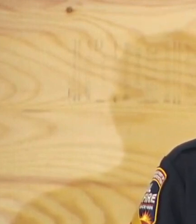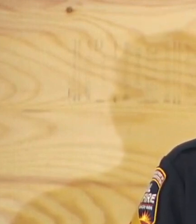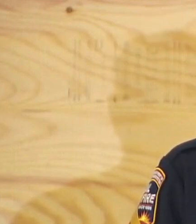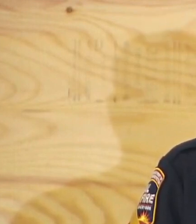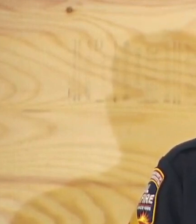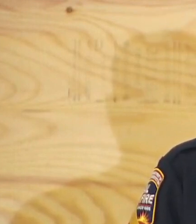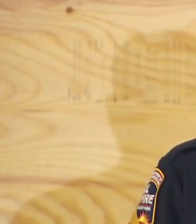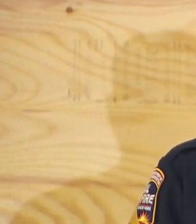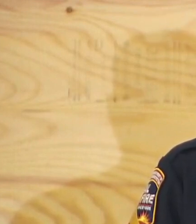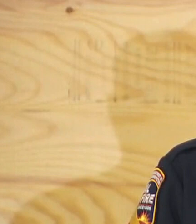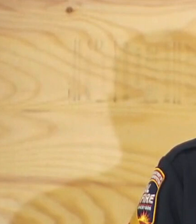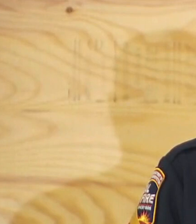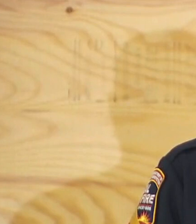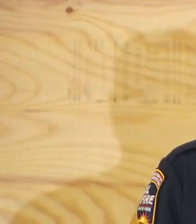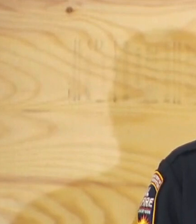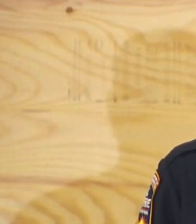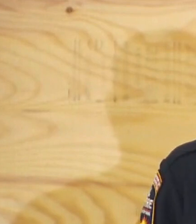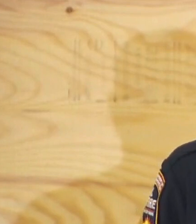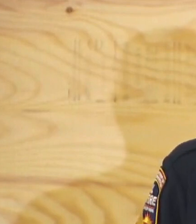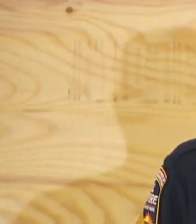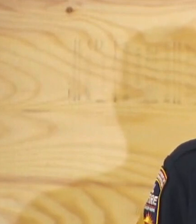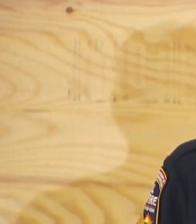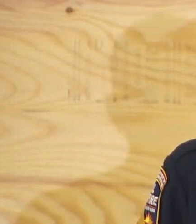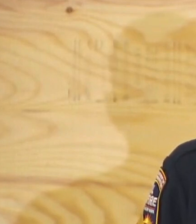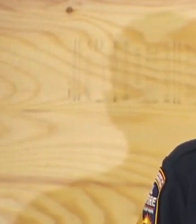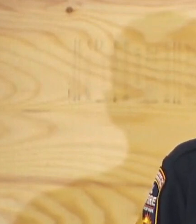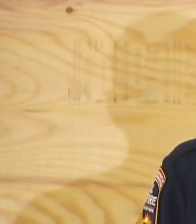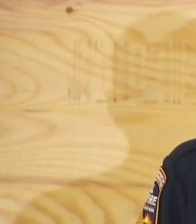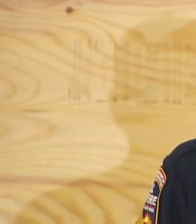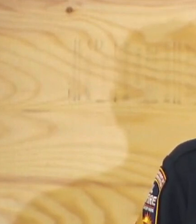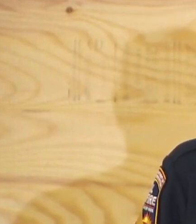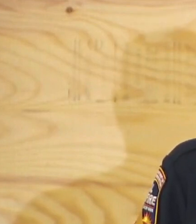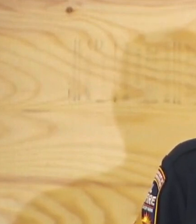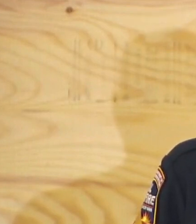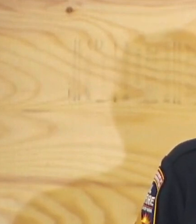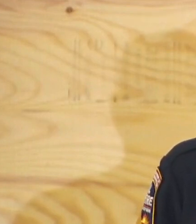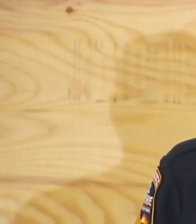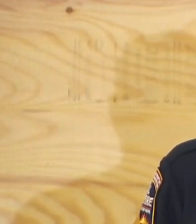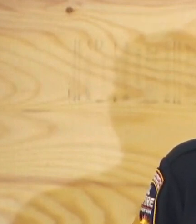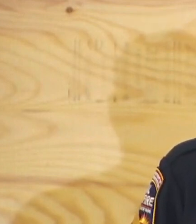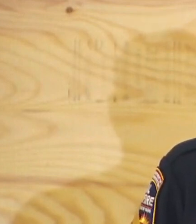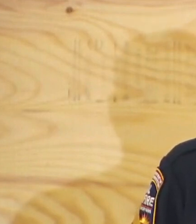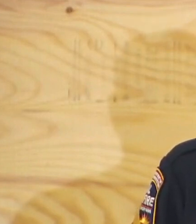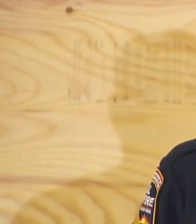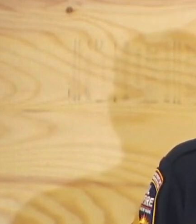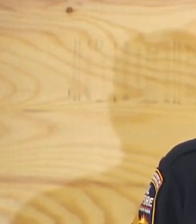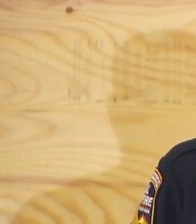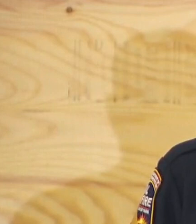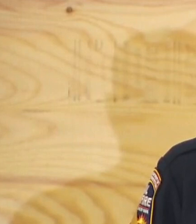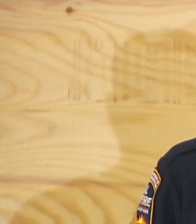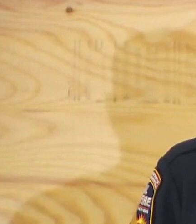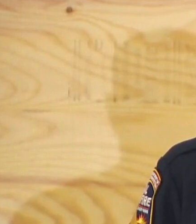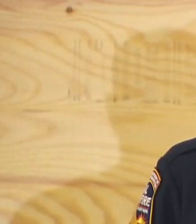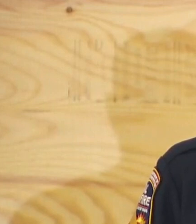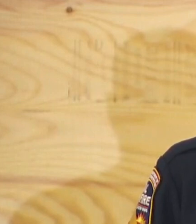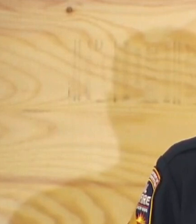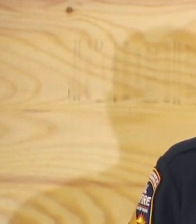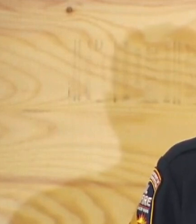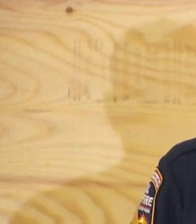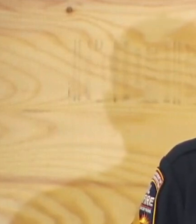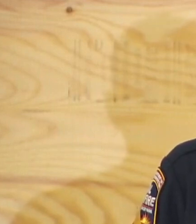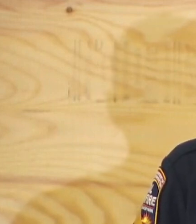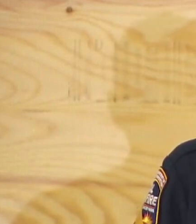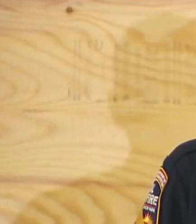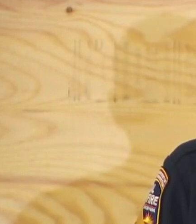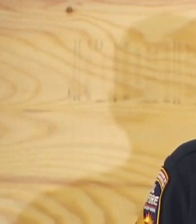Walbridge fire and the Myers fire. The Walbridge fire this morning was sitting around 21,000 acres, 21,125, 0% containment. The Myers is